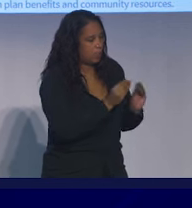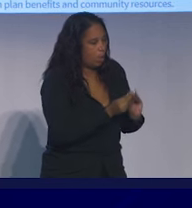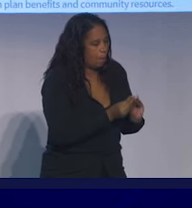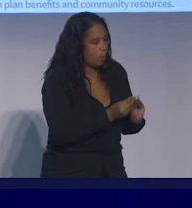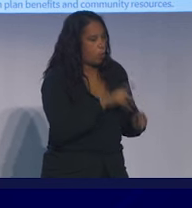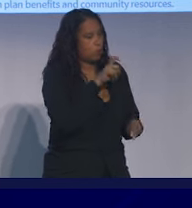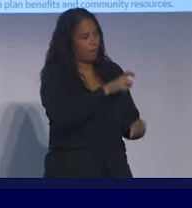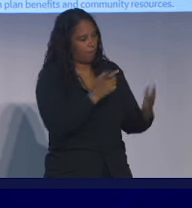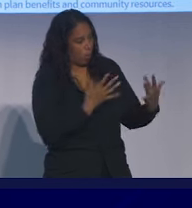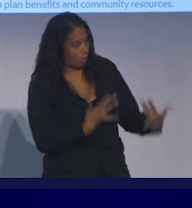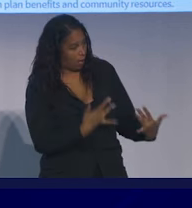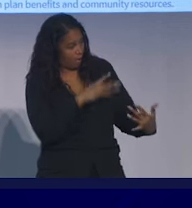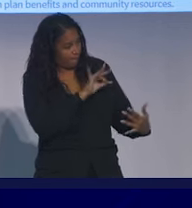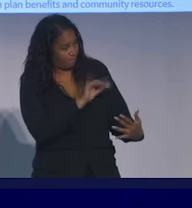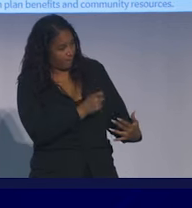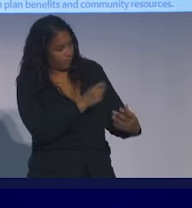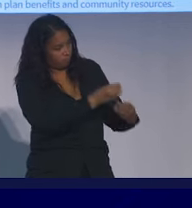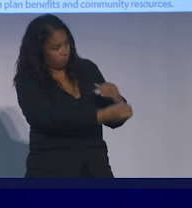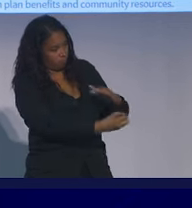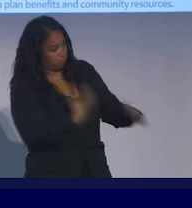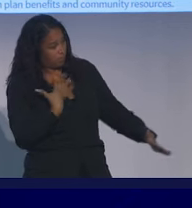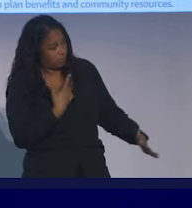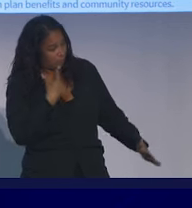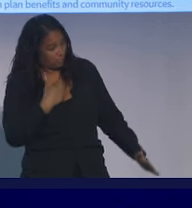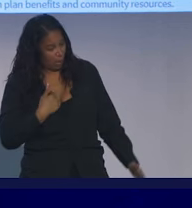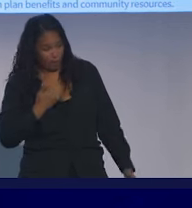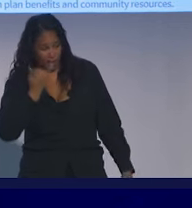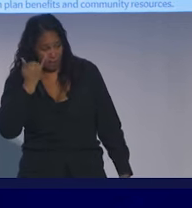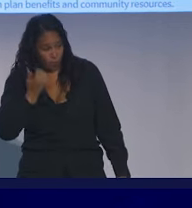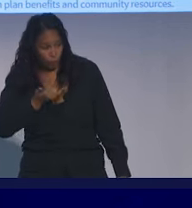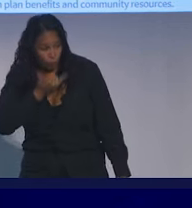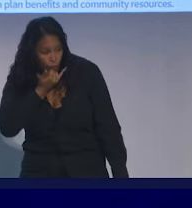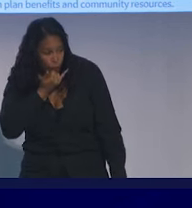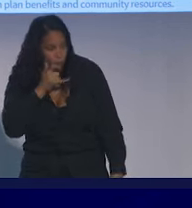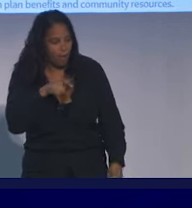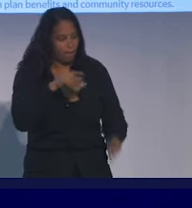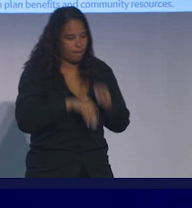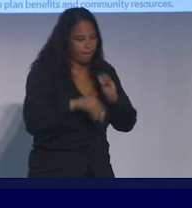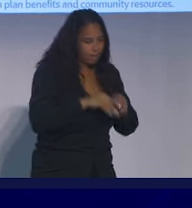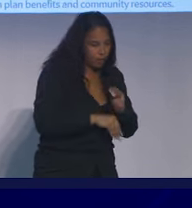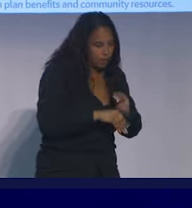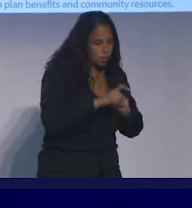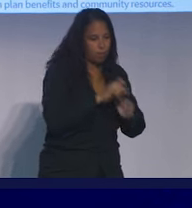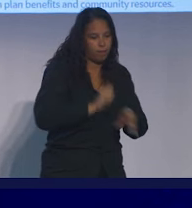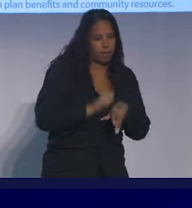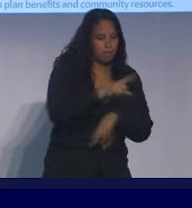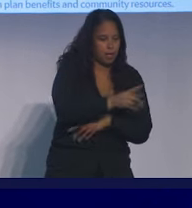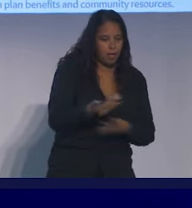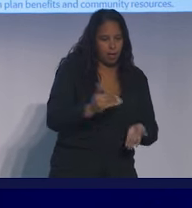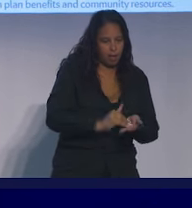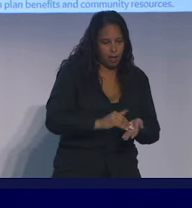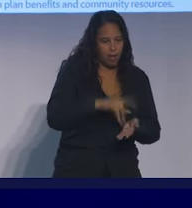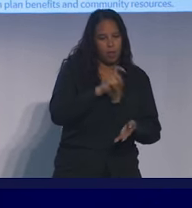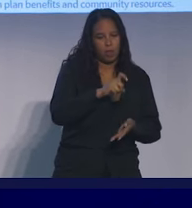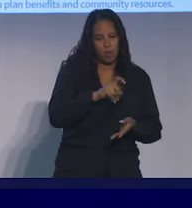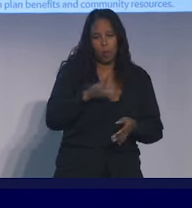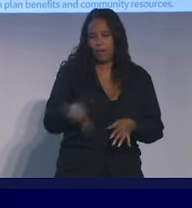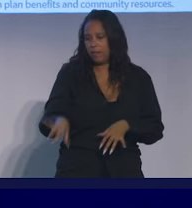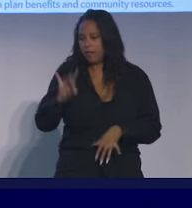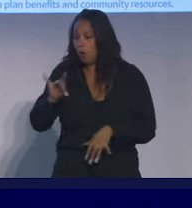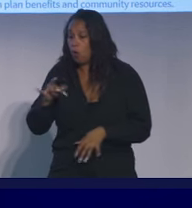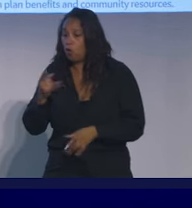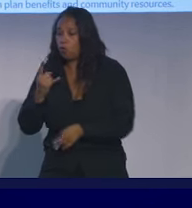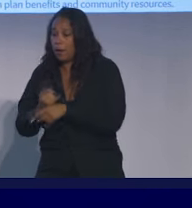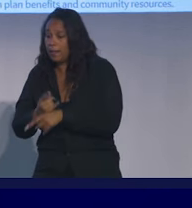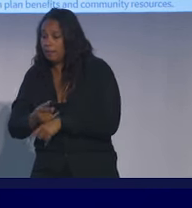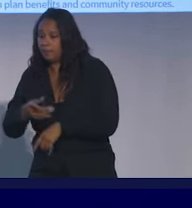You have to wait for the fax that comes back that tells you you did something wrong. You got to fix it again. You got to send it again. Then you got to change the date because it was the old date and it's now